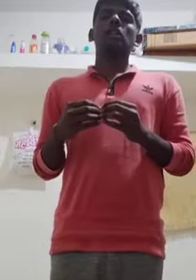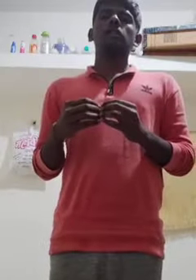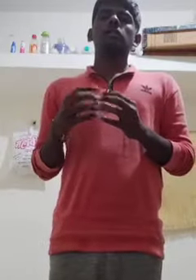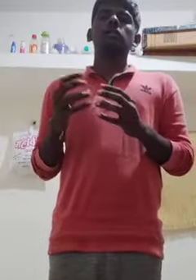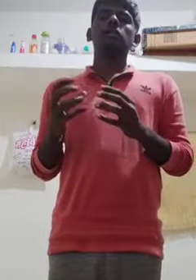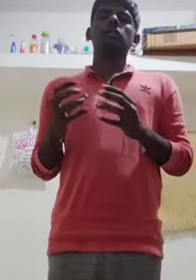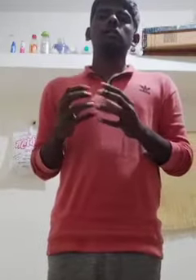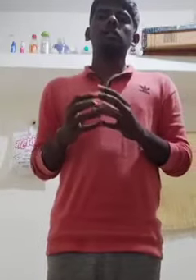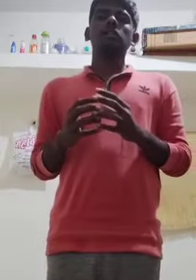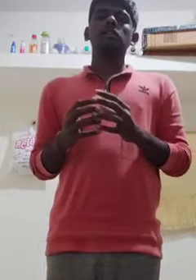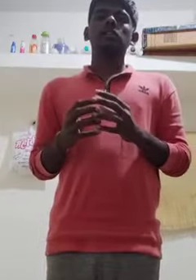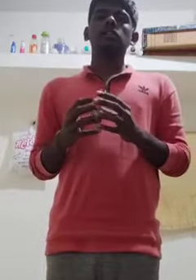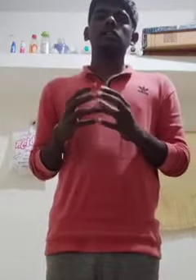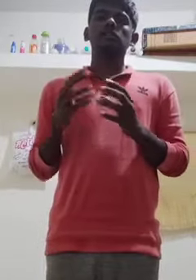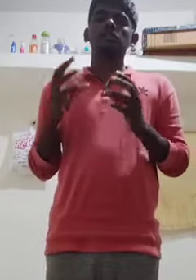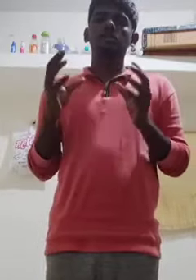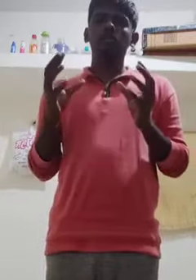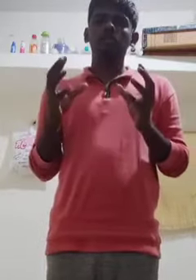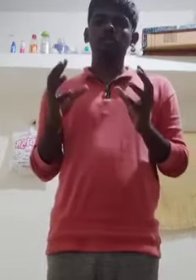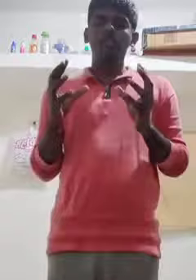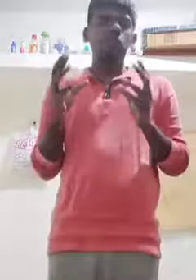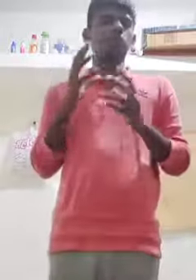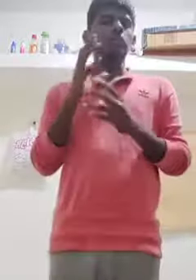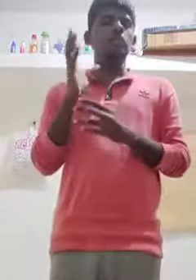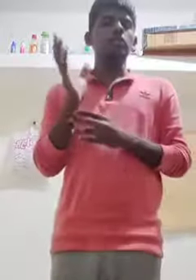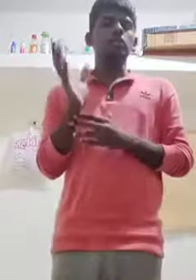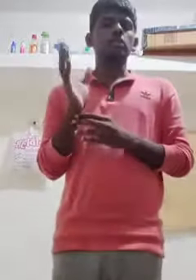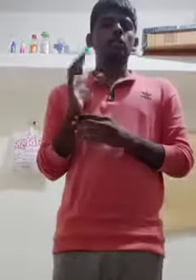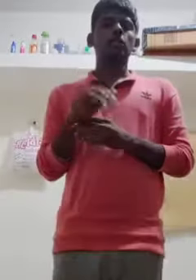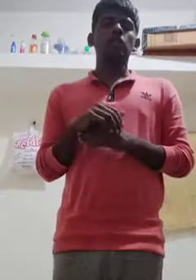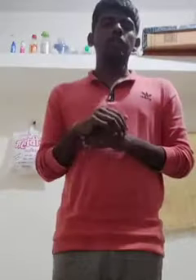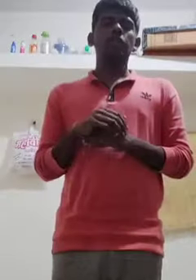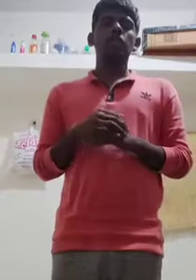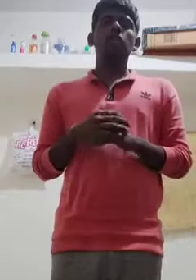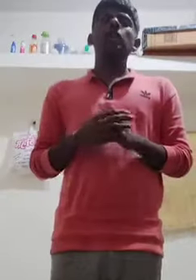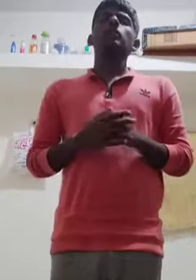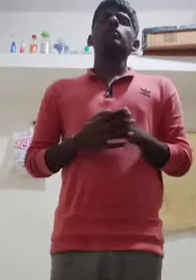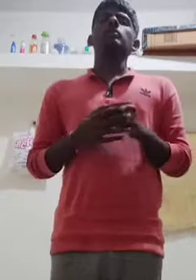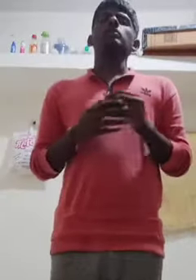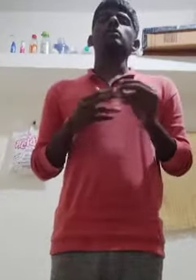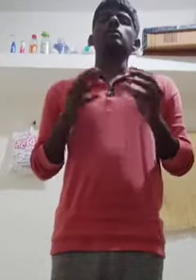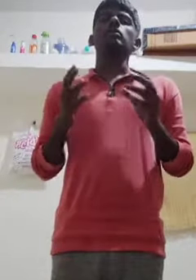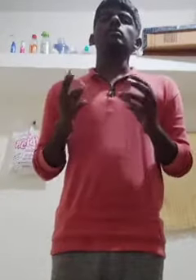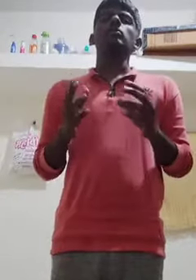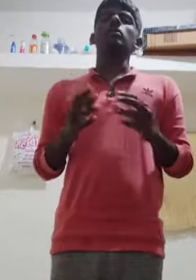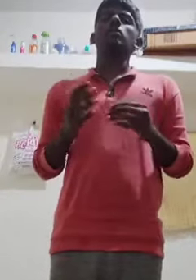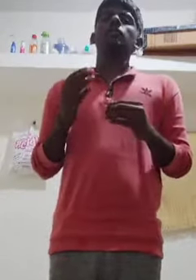like it decreases the code, or you can say line of code, which will eventually